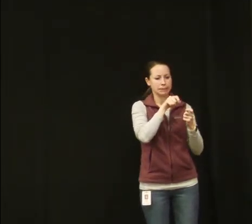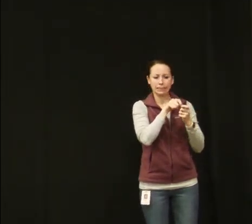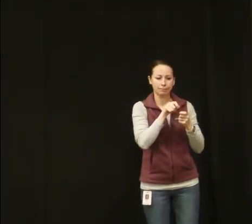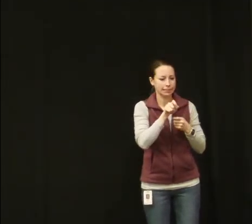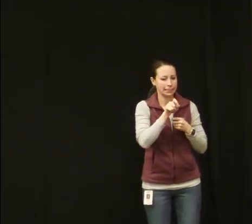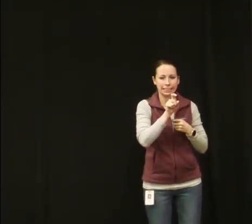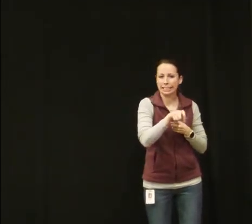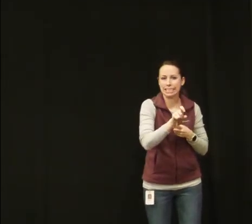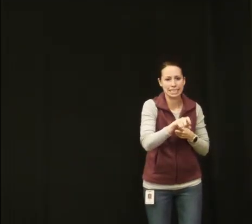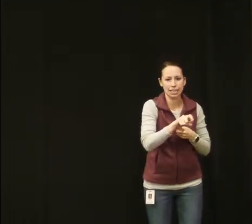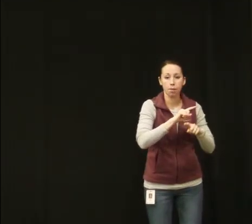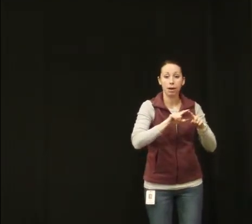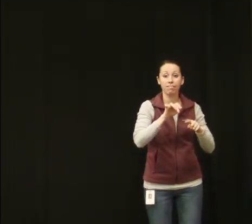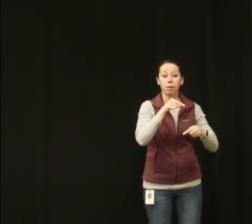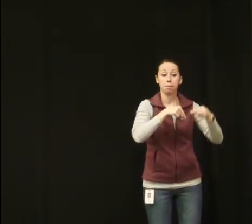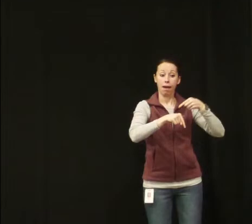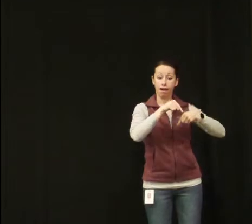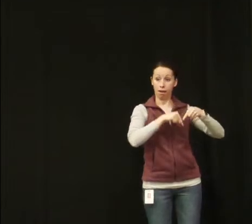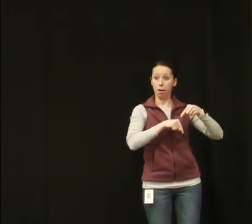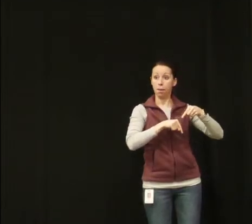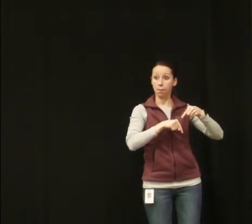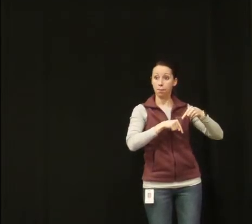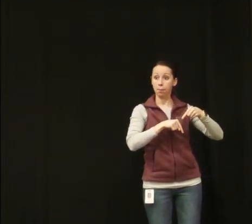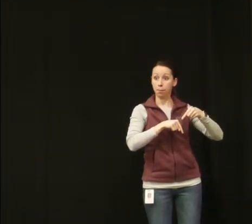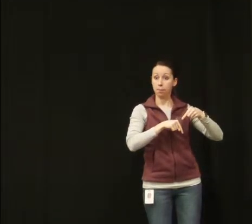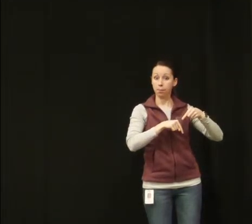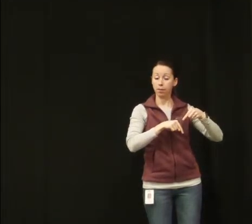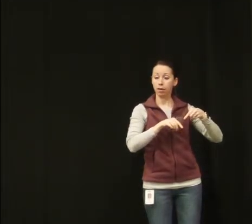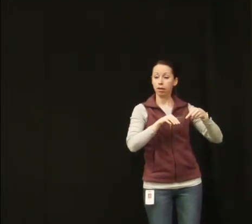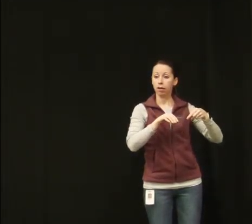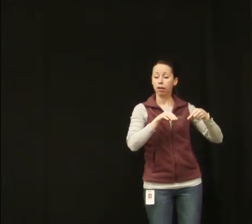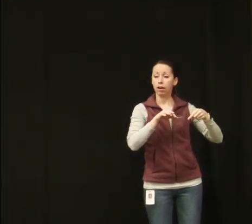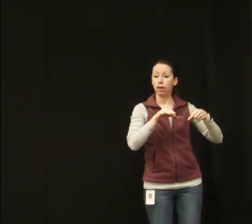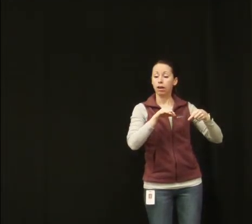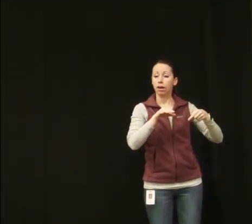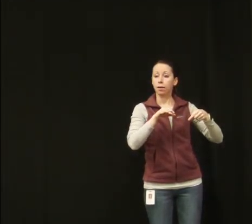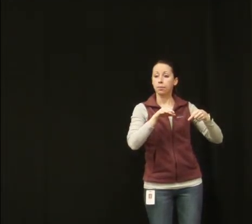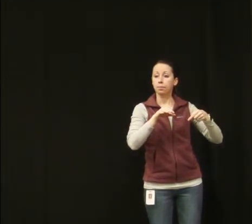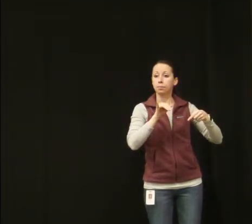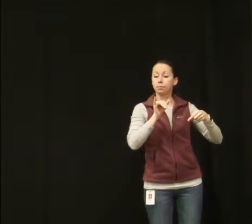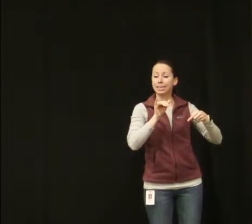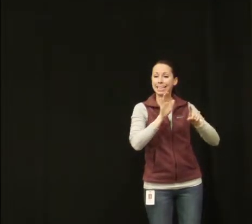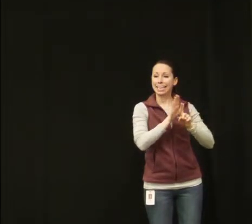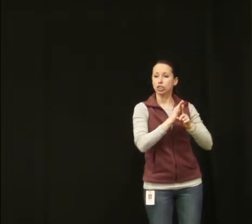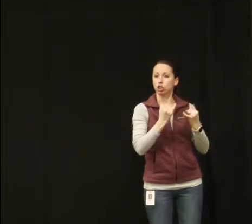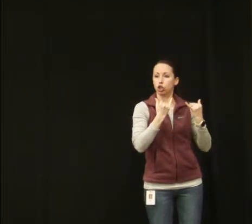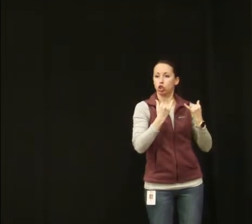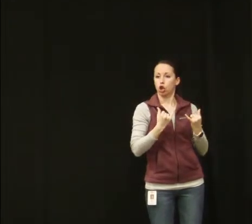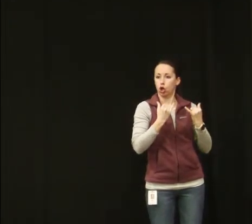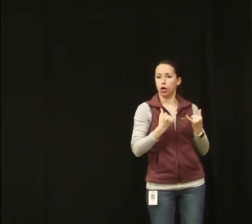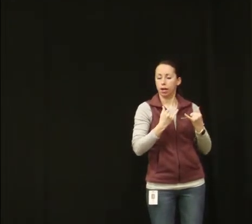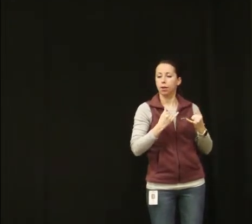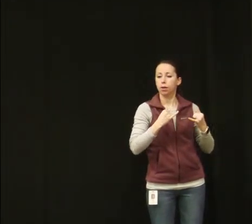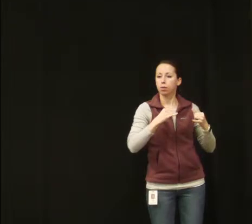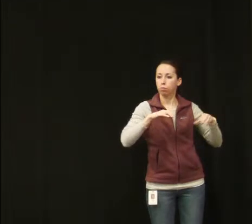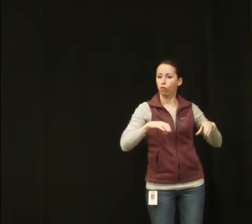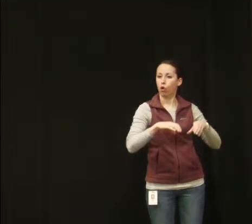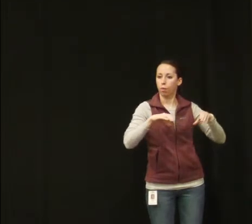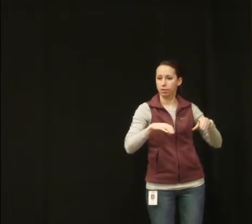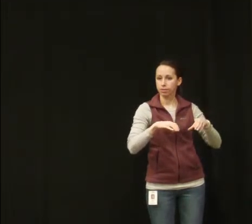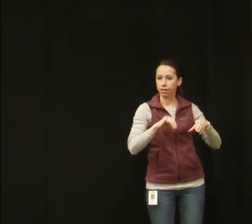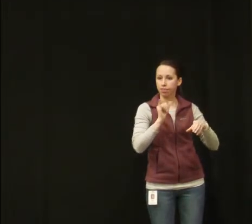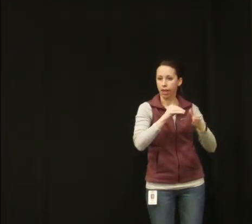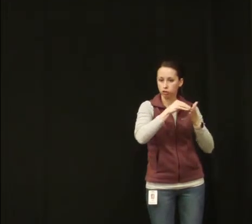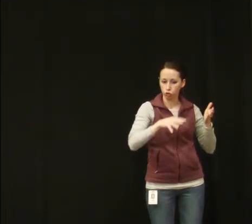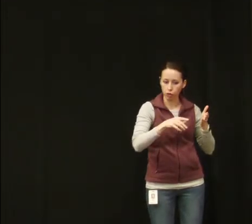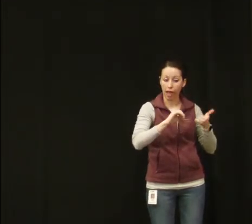you back up in the, his current performance,